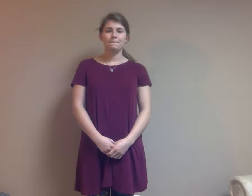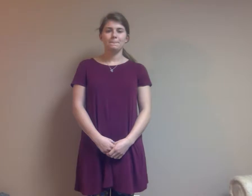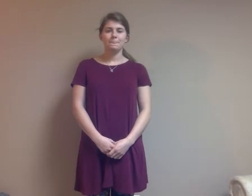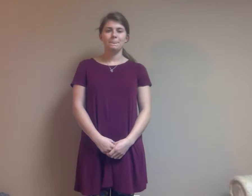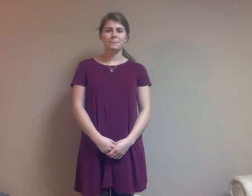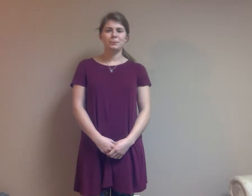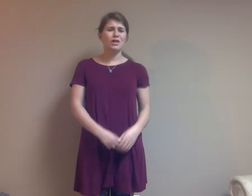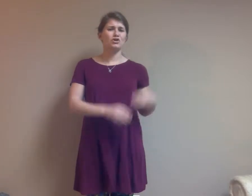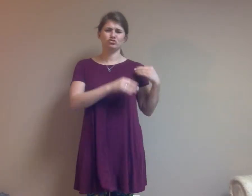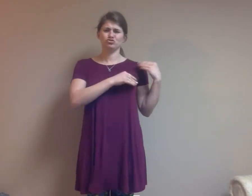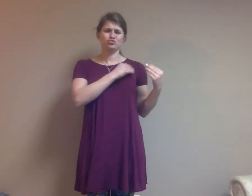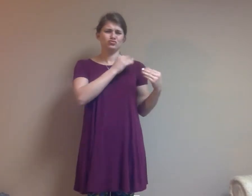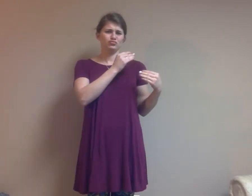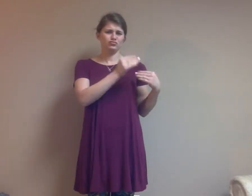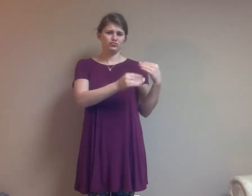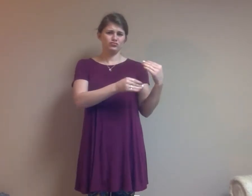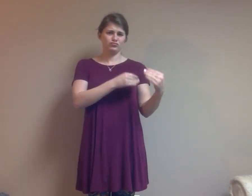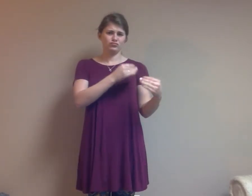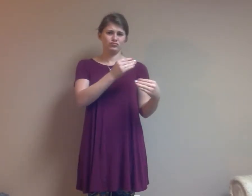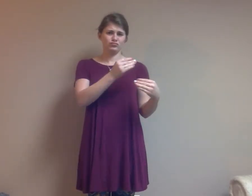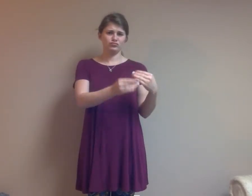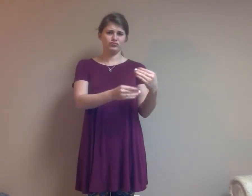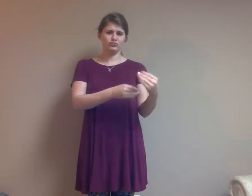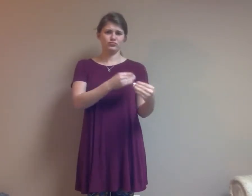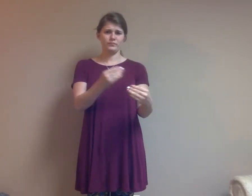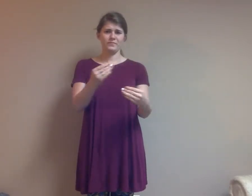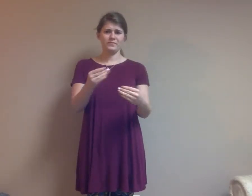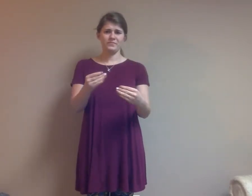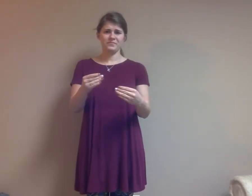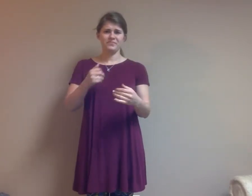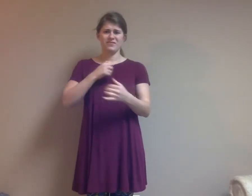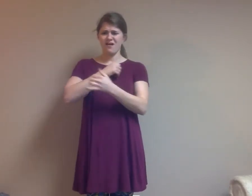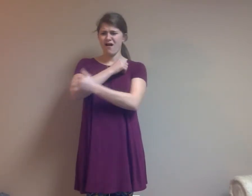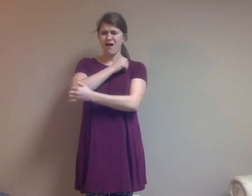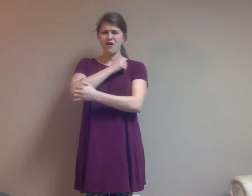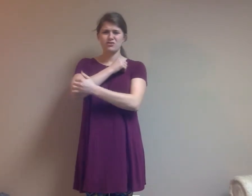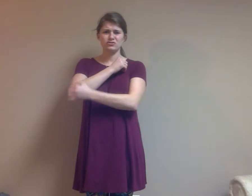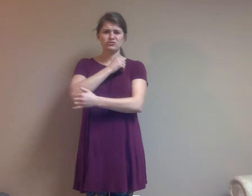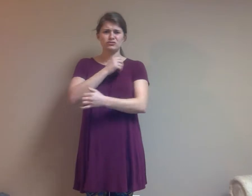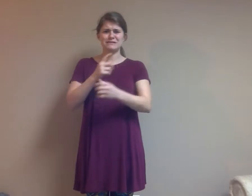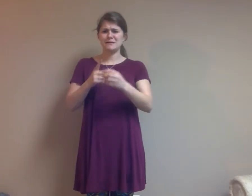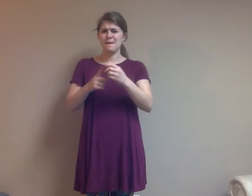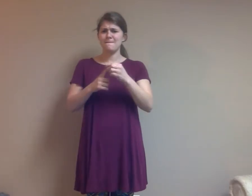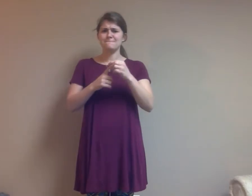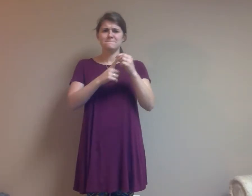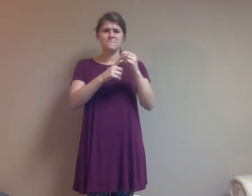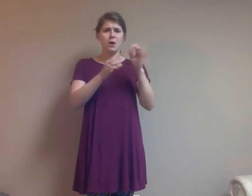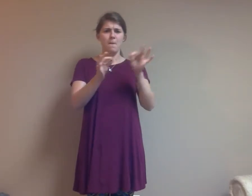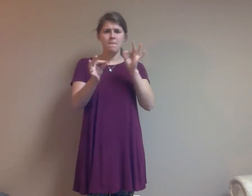generations, the country's elite has been formed by a uniquely British institution, the private boarding school.